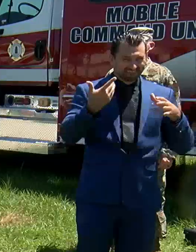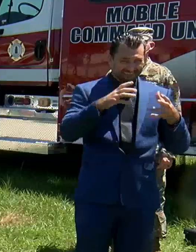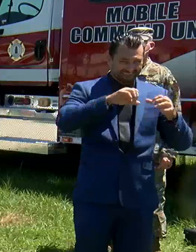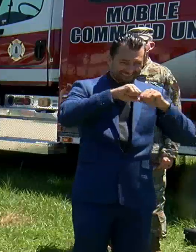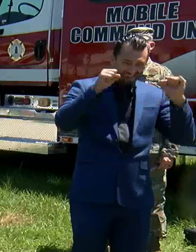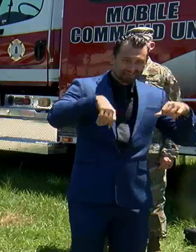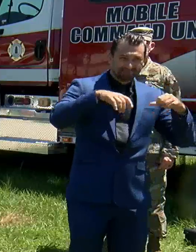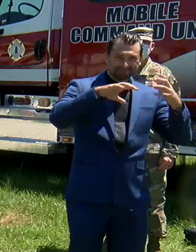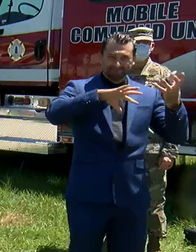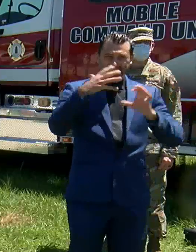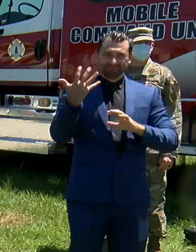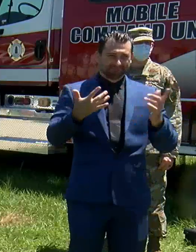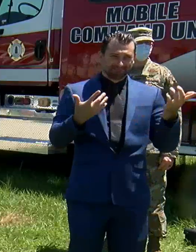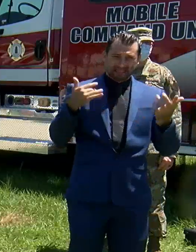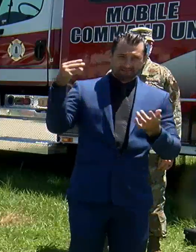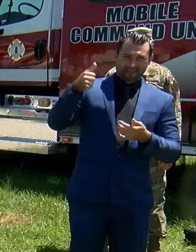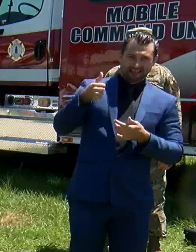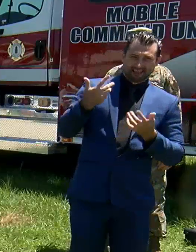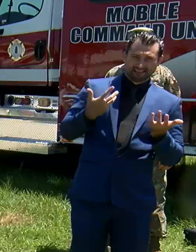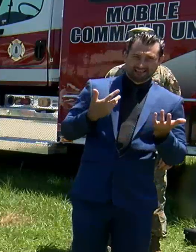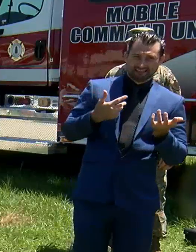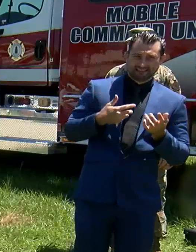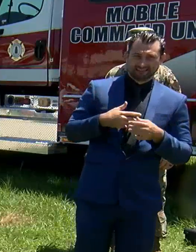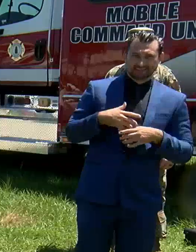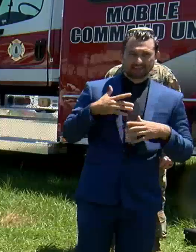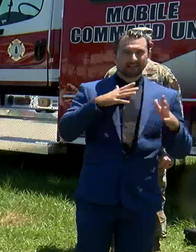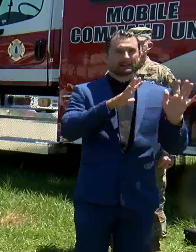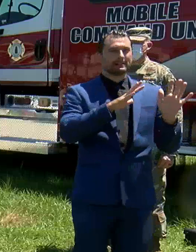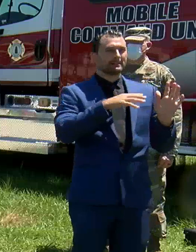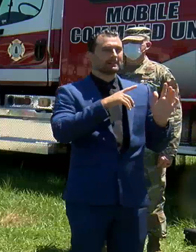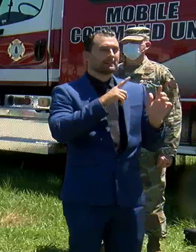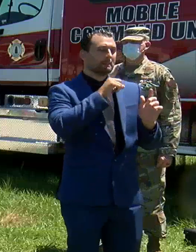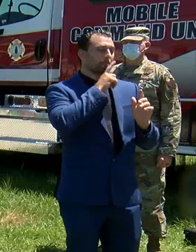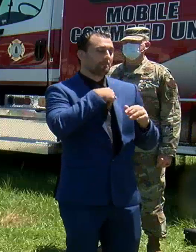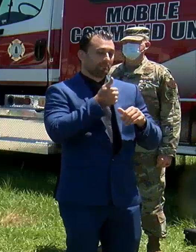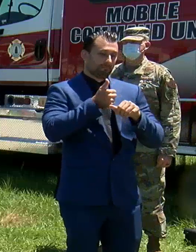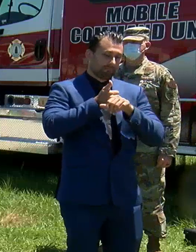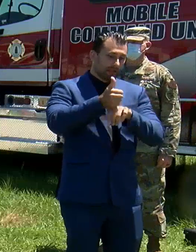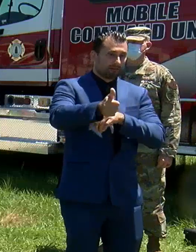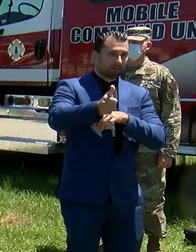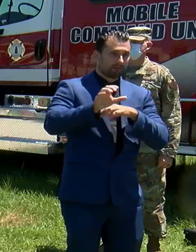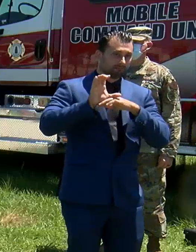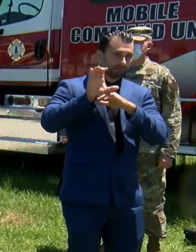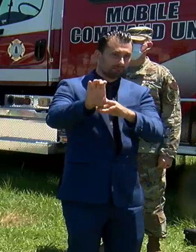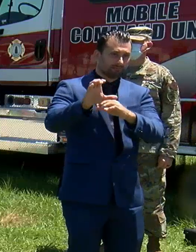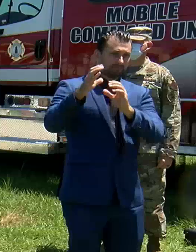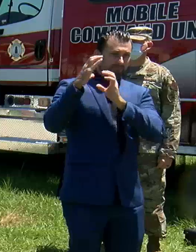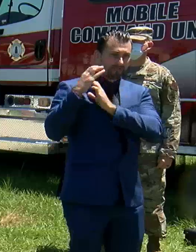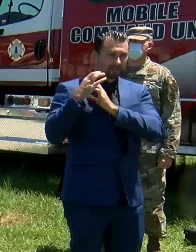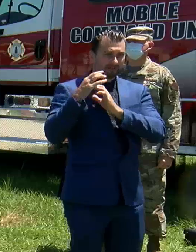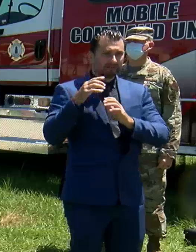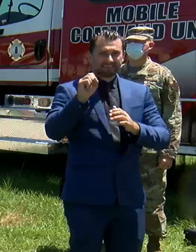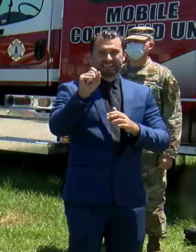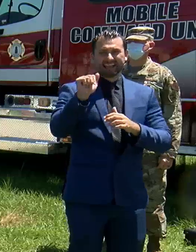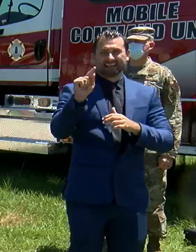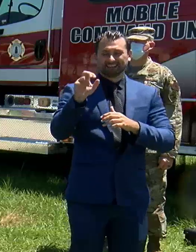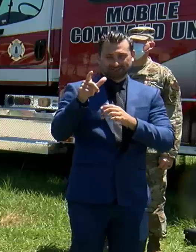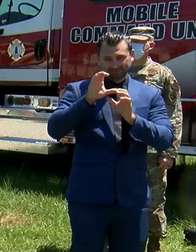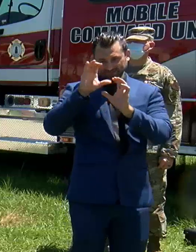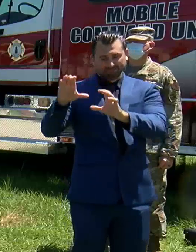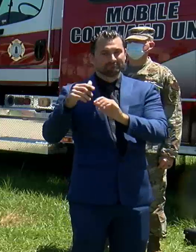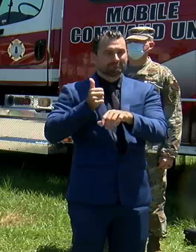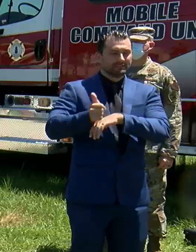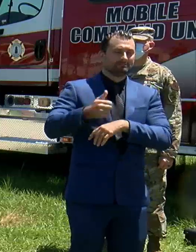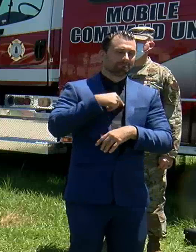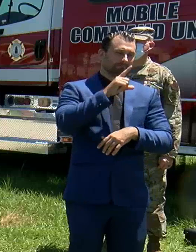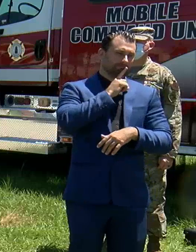John Satter to have to be burdened with it. So that's why we've made that decision. John Satter, Secretary of DMS, came in and, he